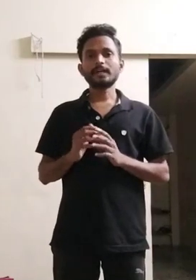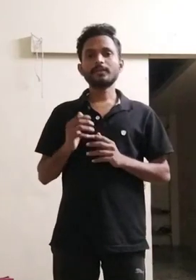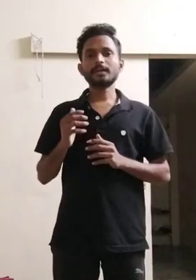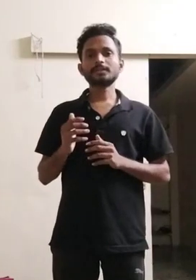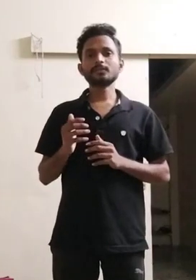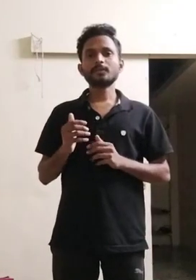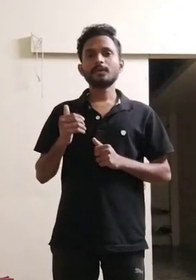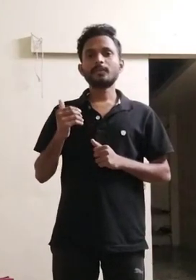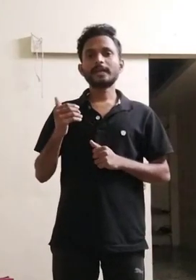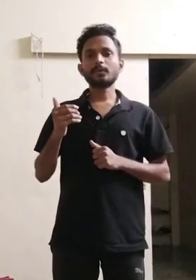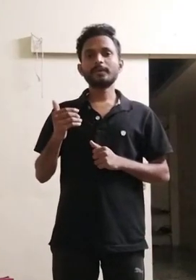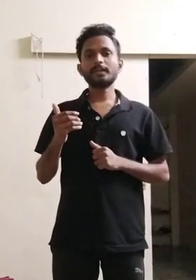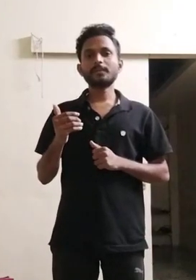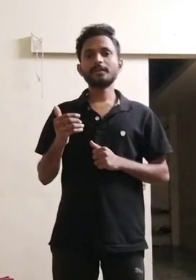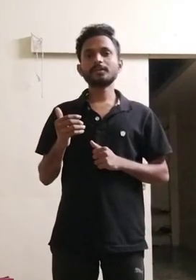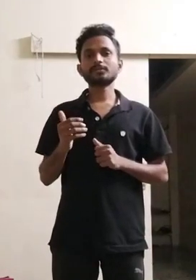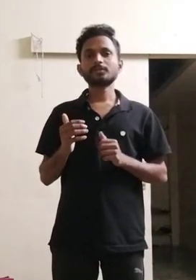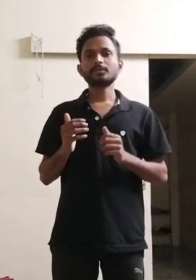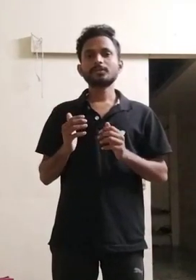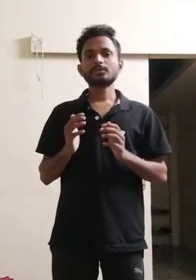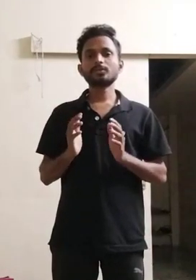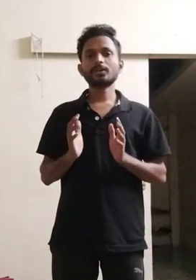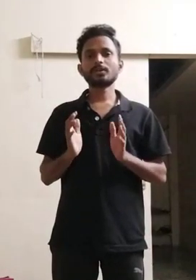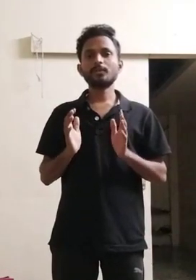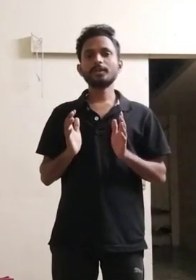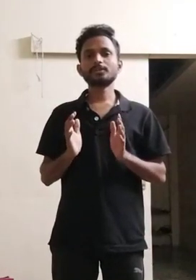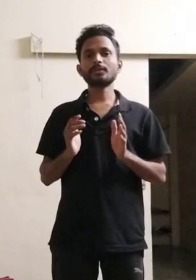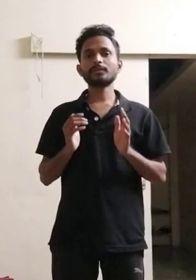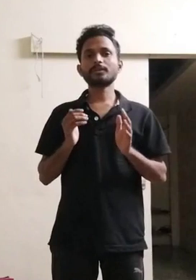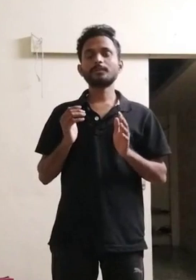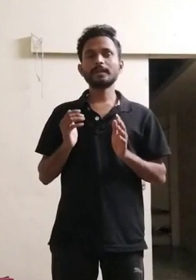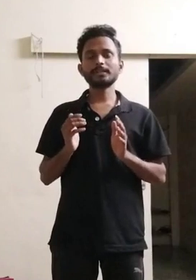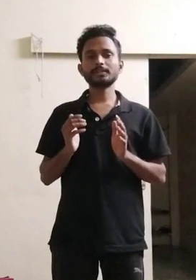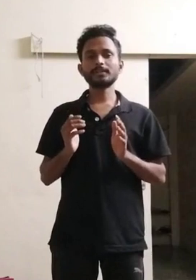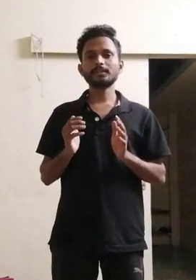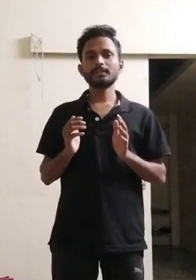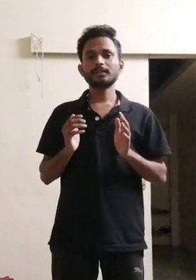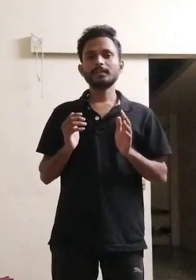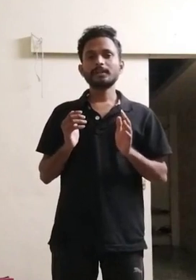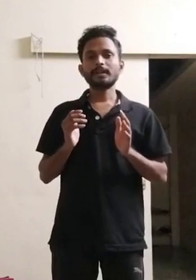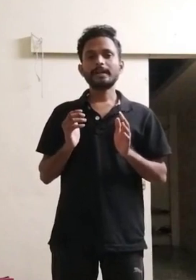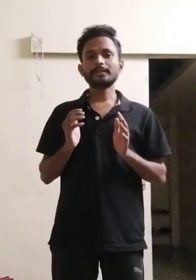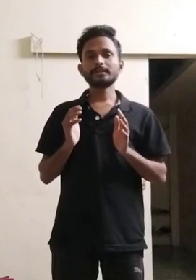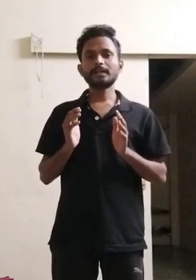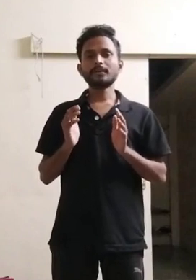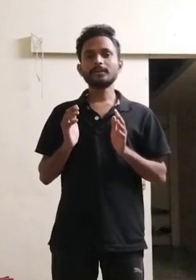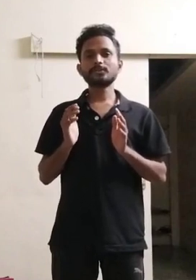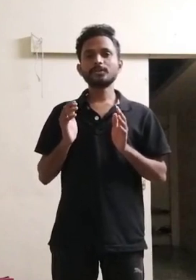Java achieve platform independence through a combination of compilation and the Java virtual